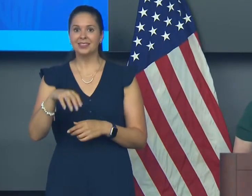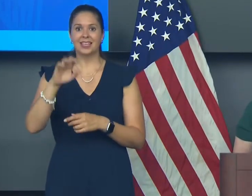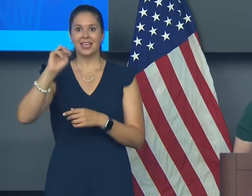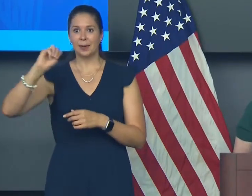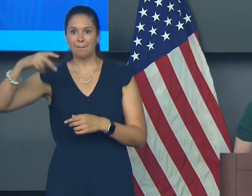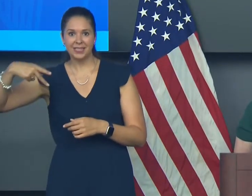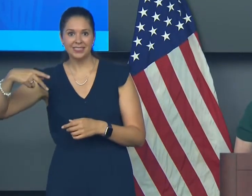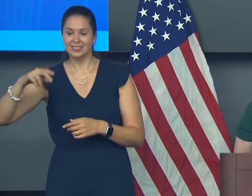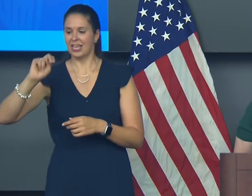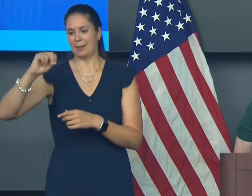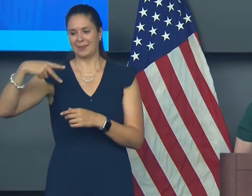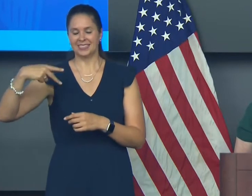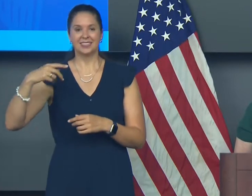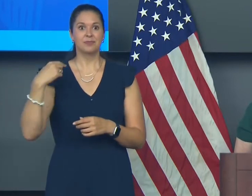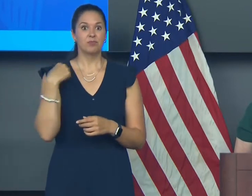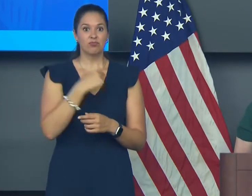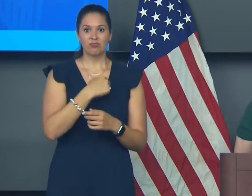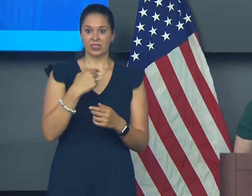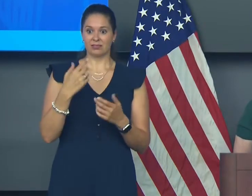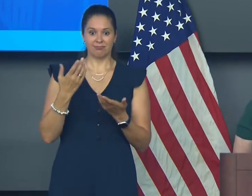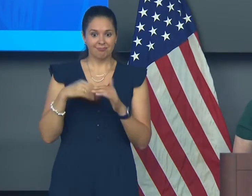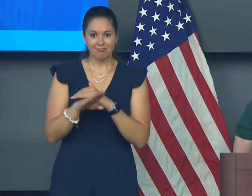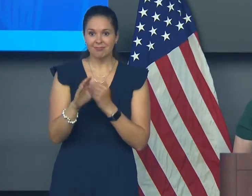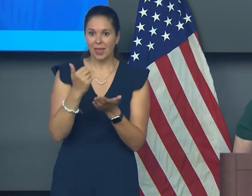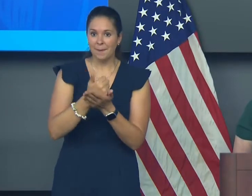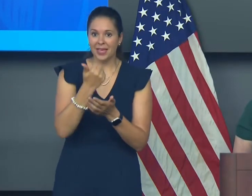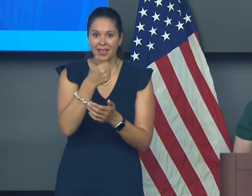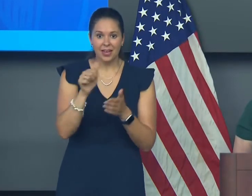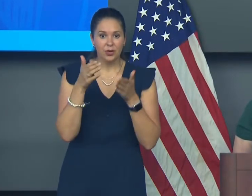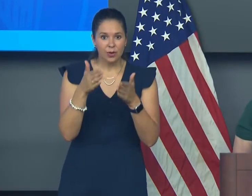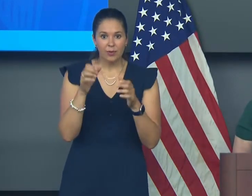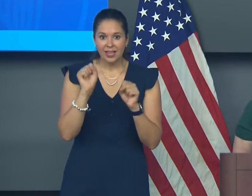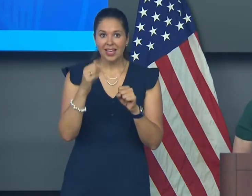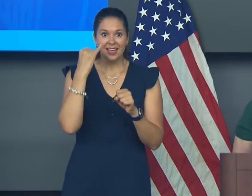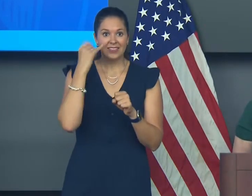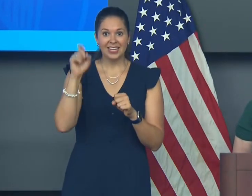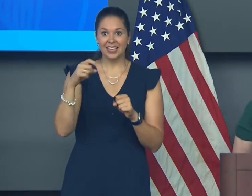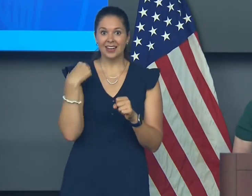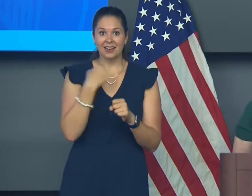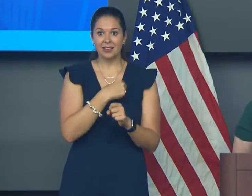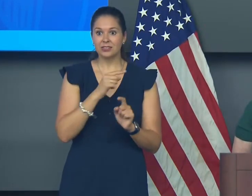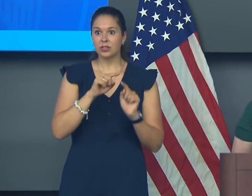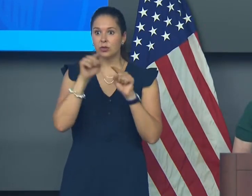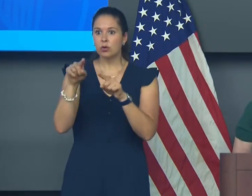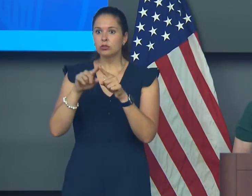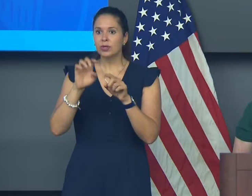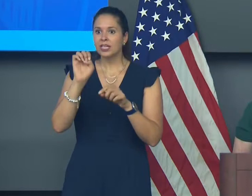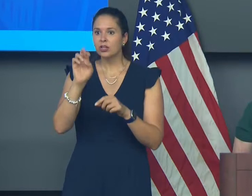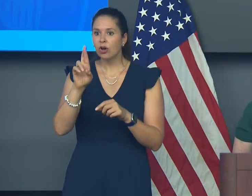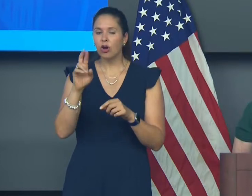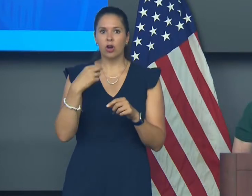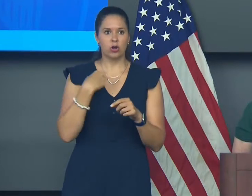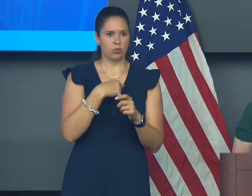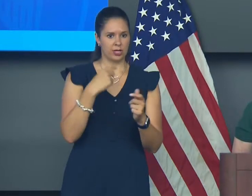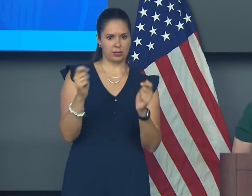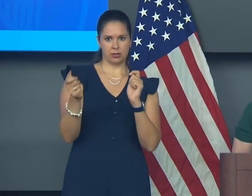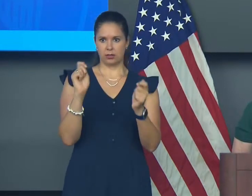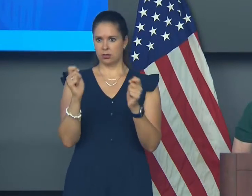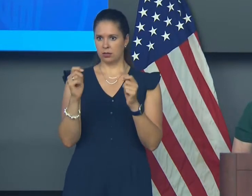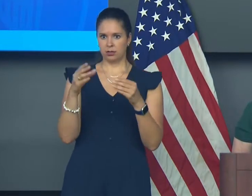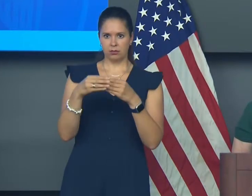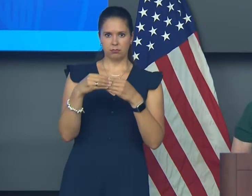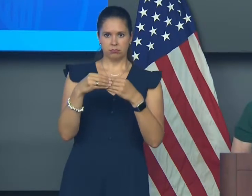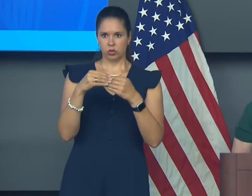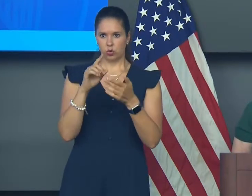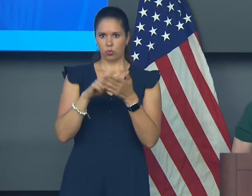job is to come in and help in any way we can. If they need us to go and float down to the emergency room, we're flexing wherever their critical needs